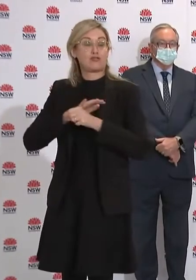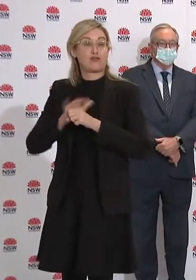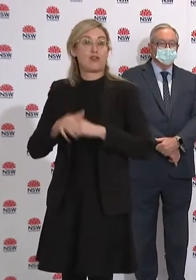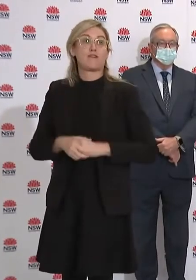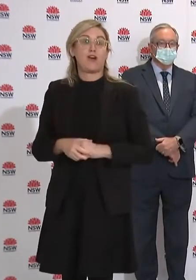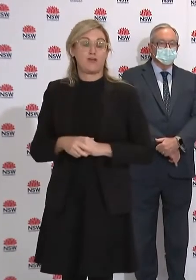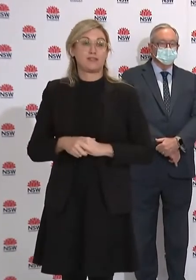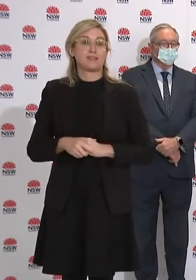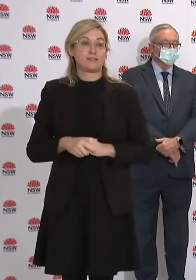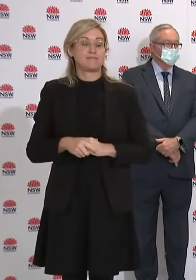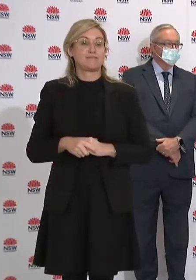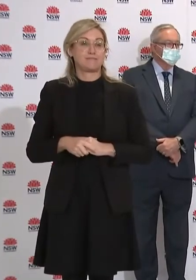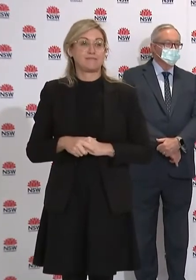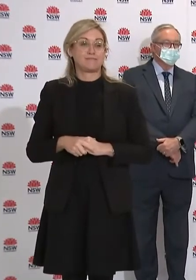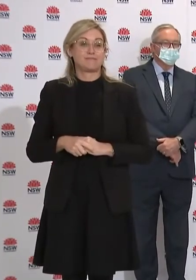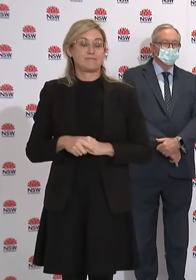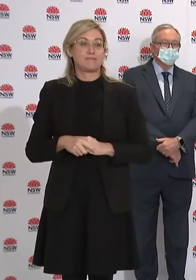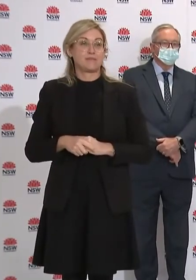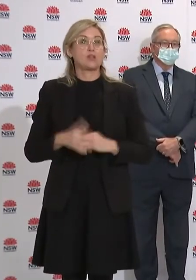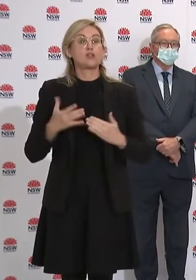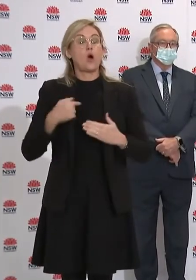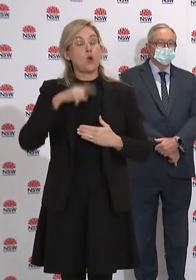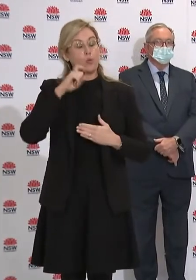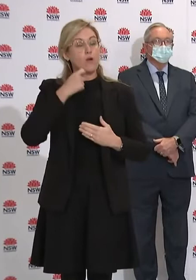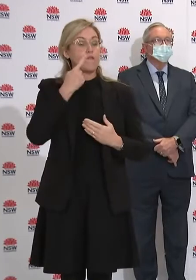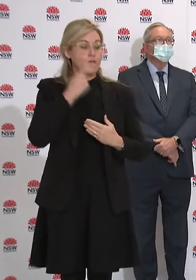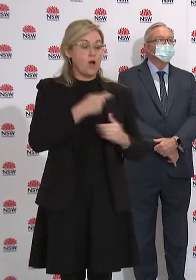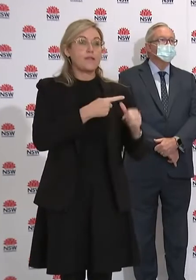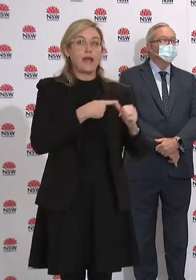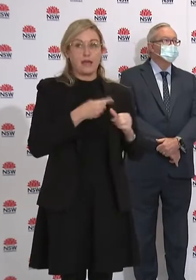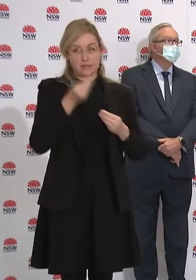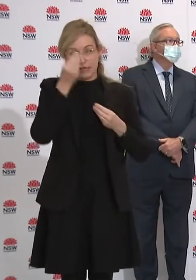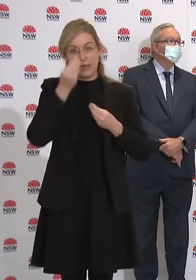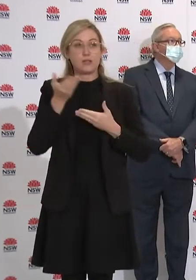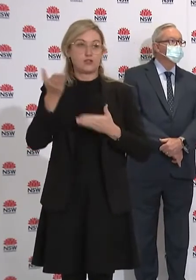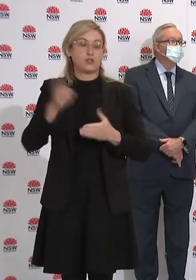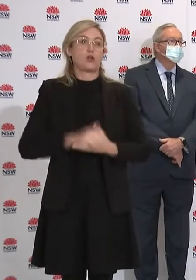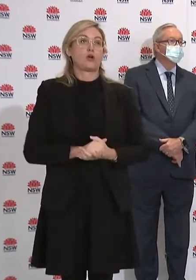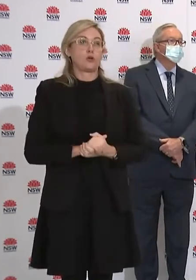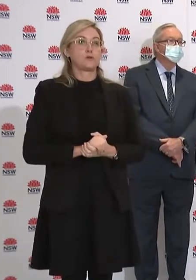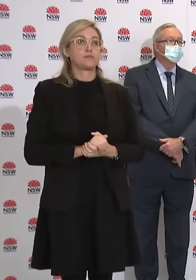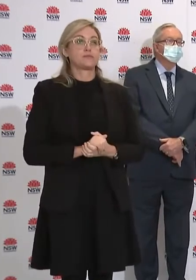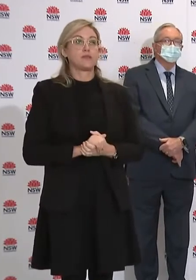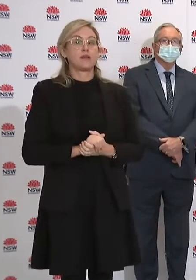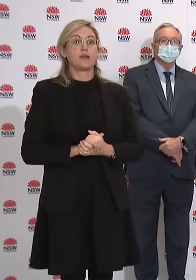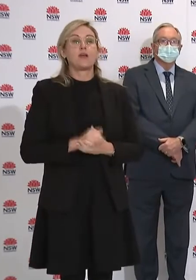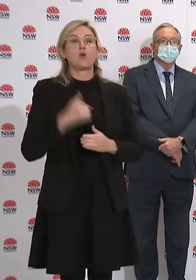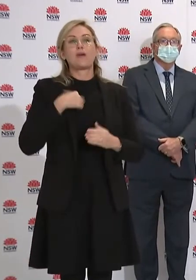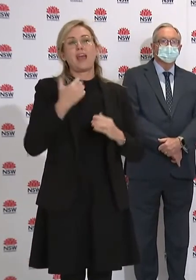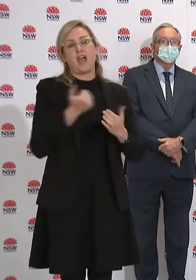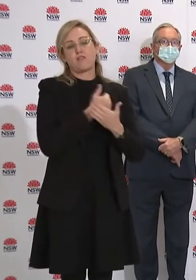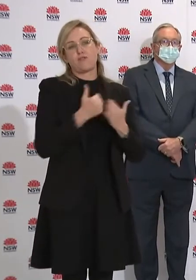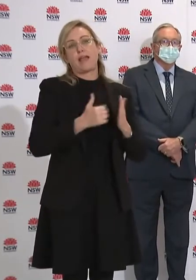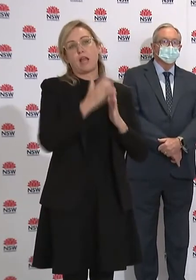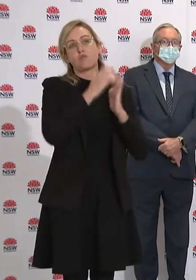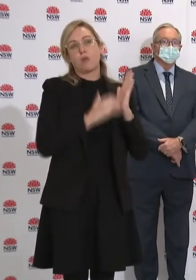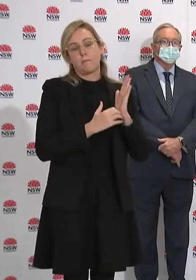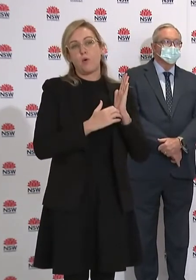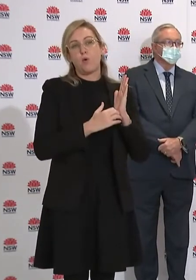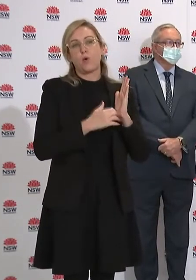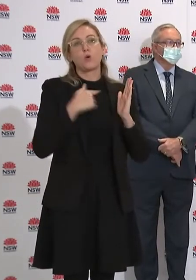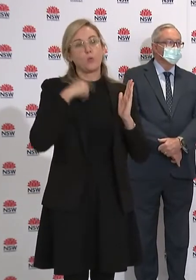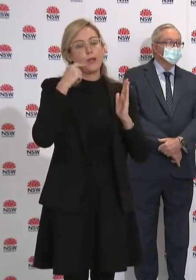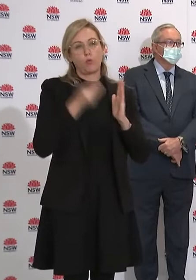been a feature. So we'll get that information for you. It is reported publicly in our EPI report, but I know there's a bit of a lag in that EPI